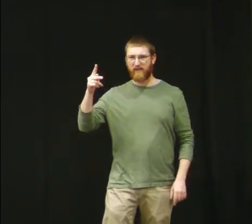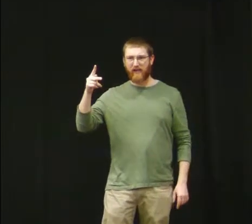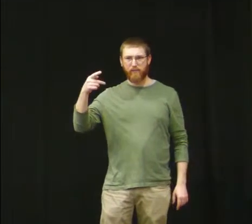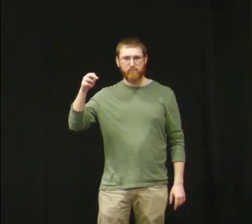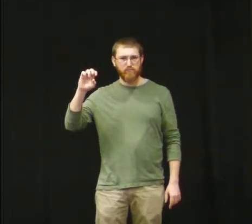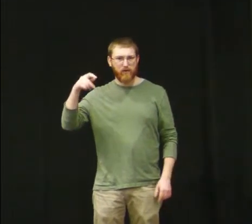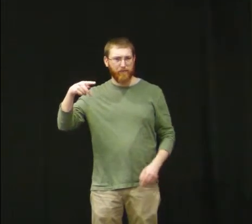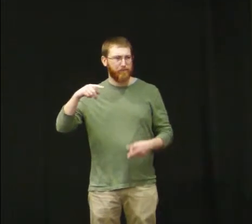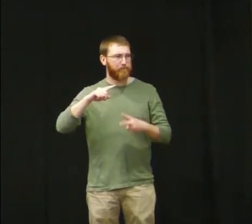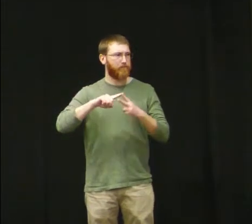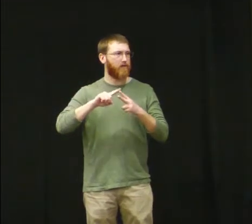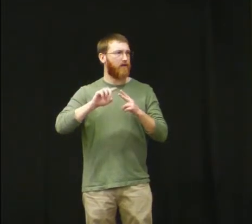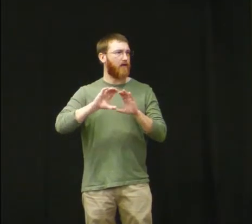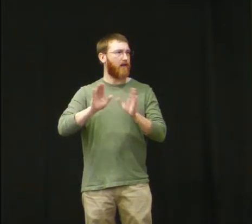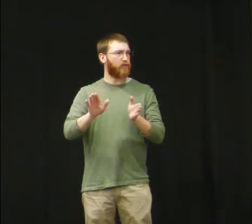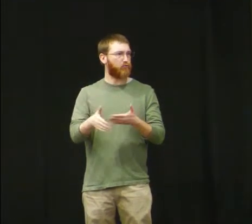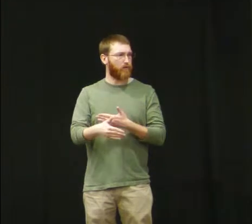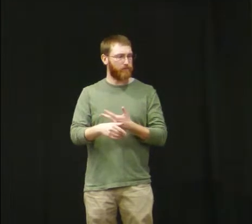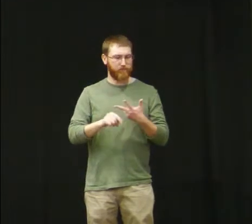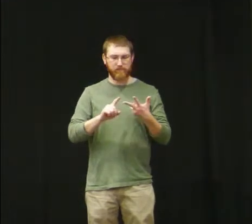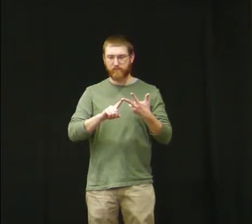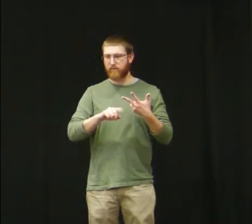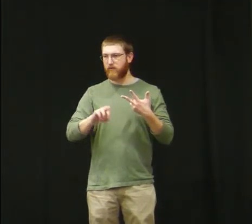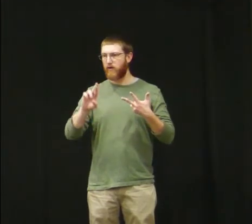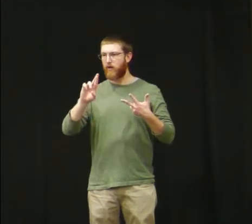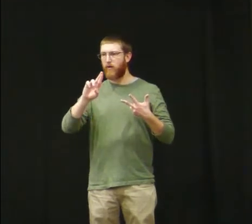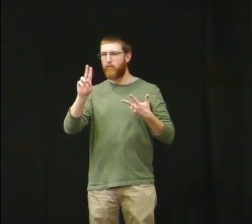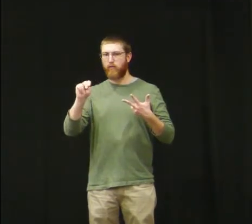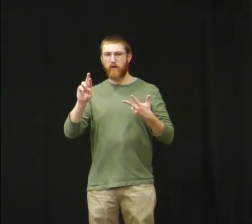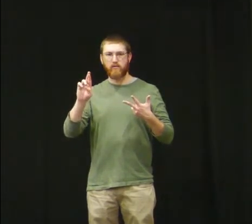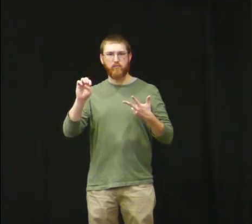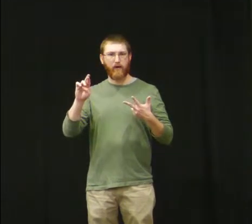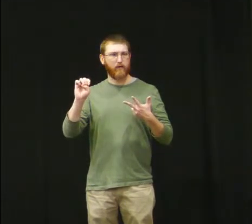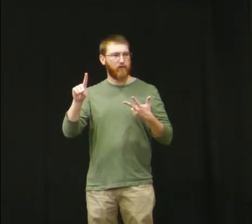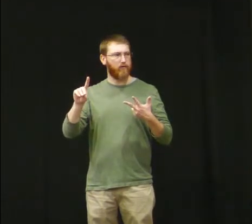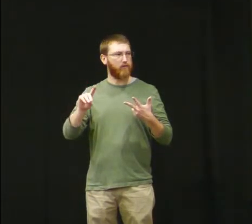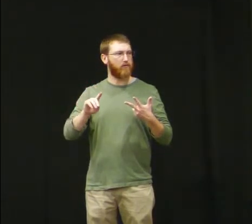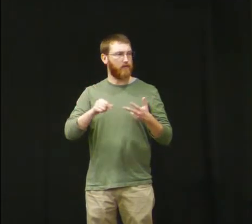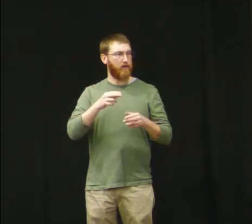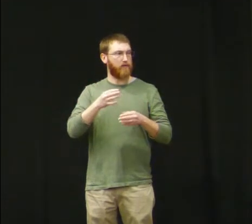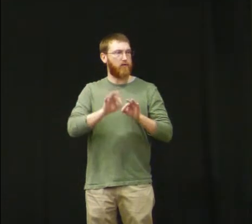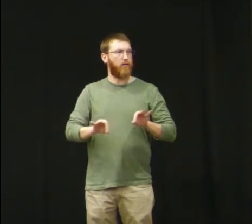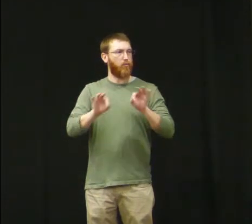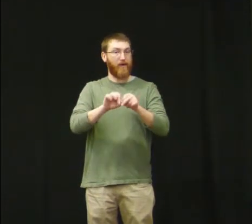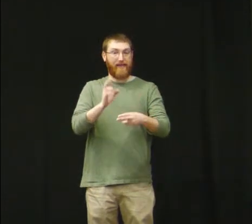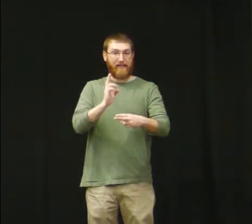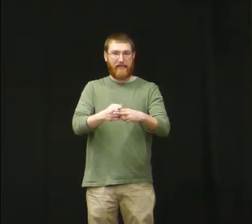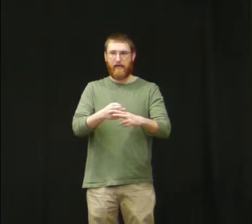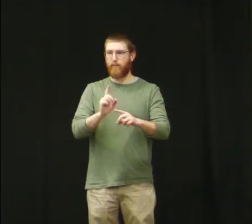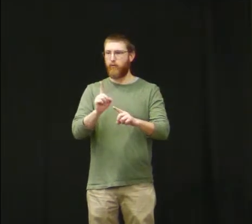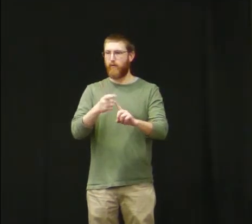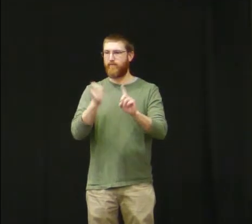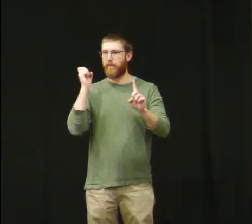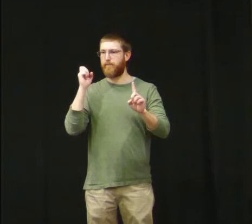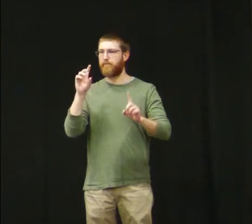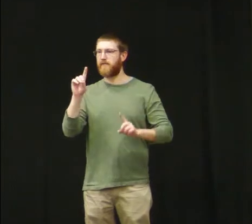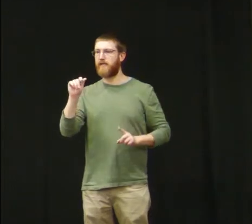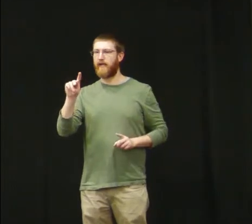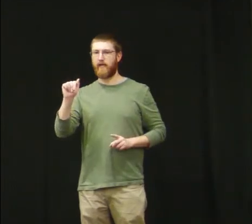classroom data, this is running records. So best practice is to name where you're getting your data as well.